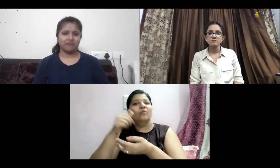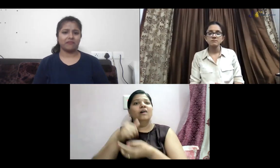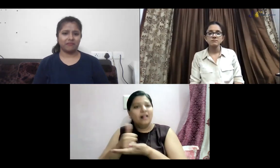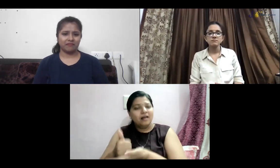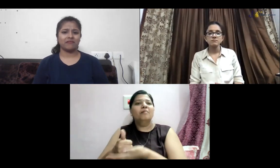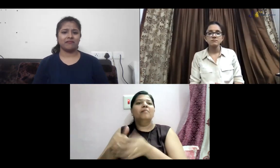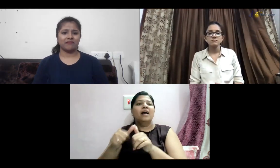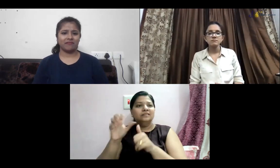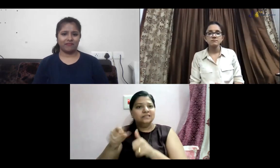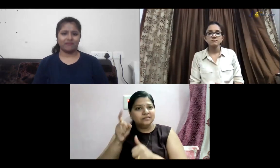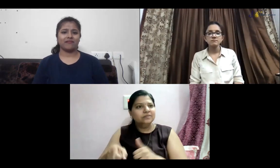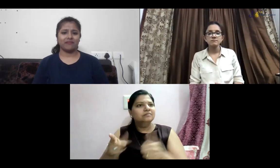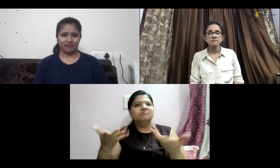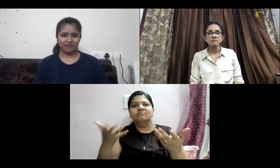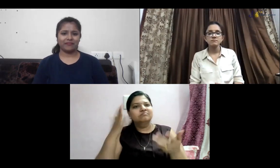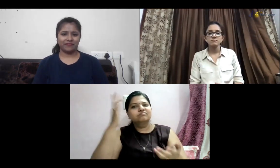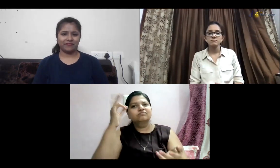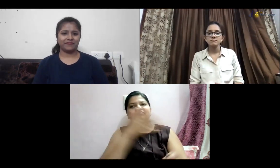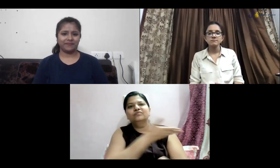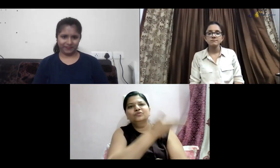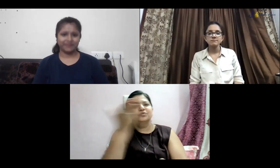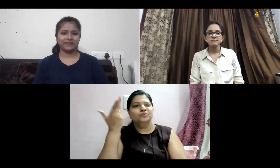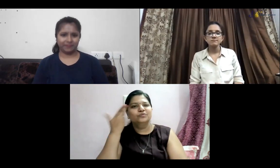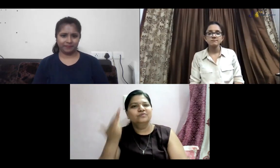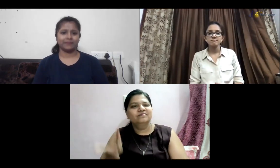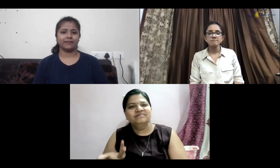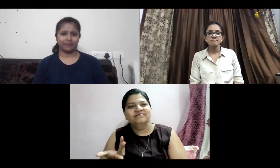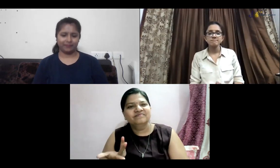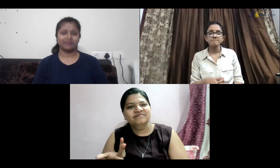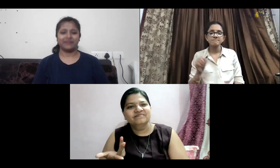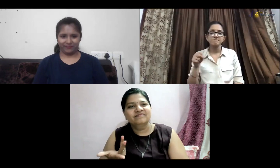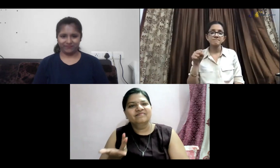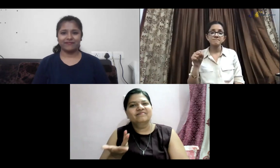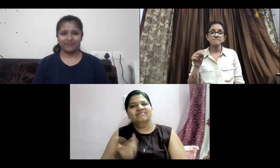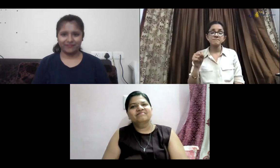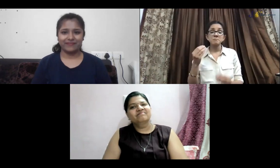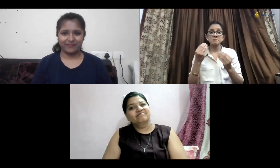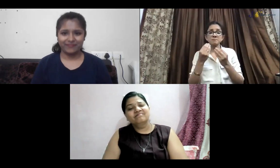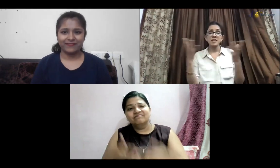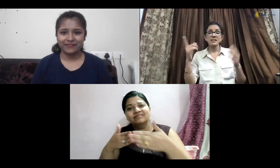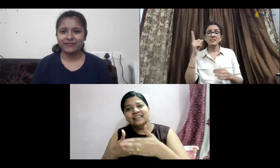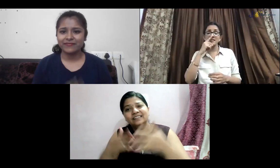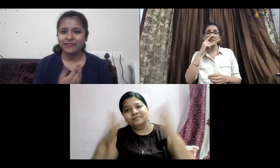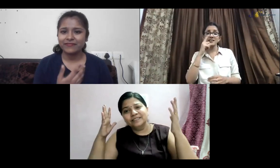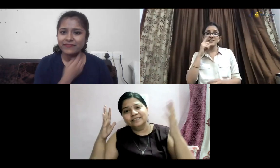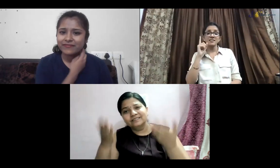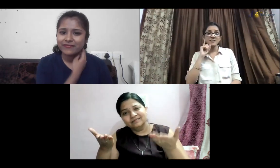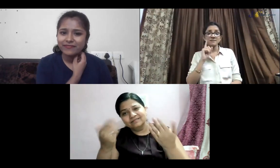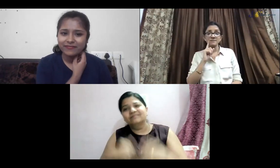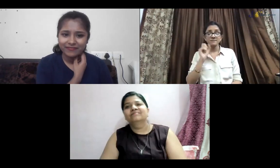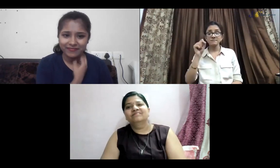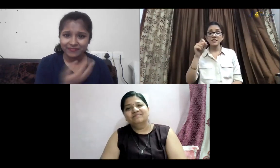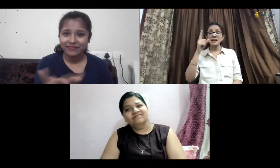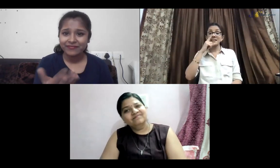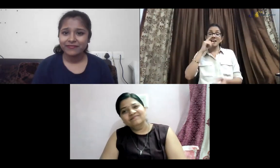impossible because there is no awareness about it. We have to help. They have to give them accessibility. They don't know how they do it. It's true. So